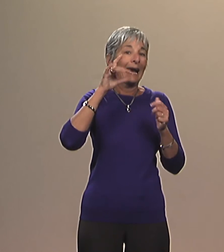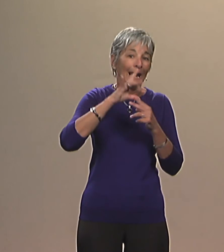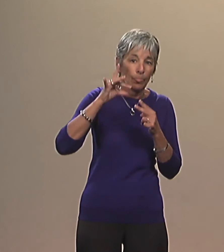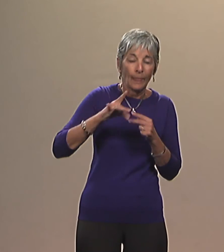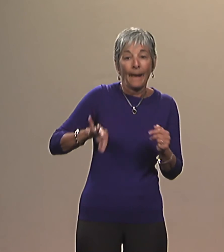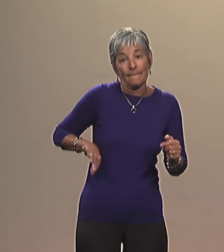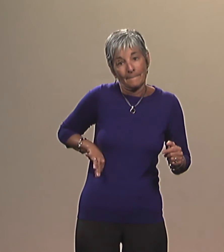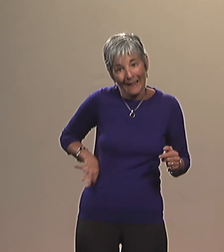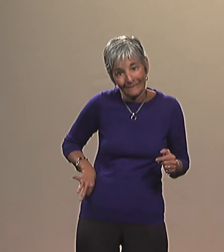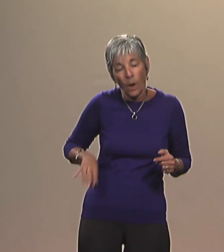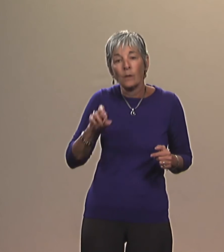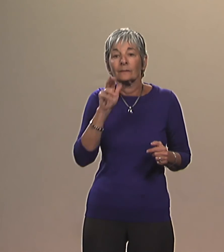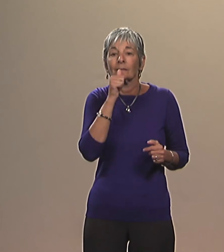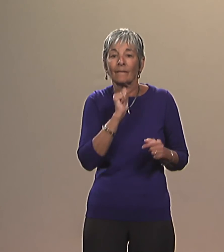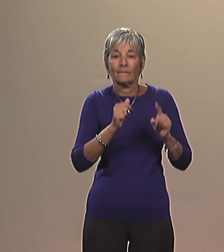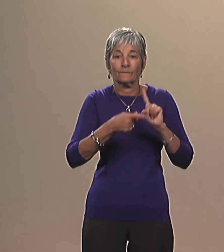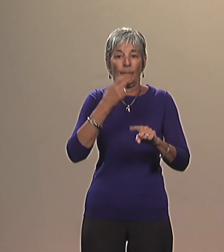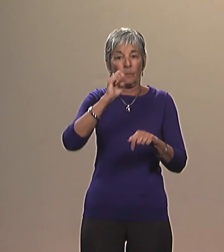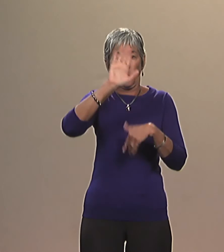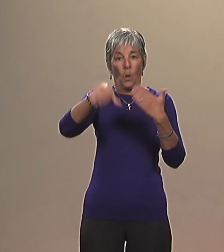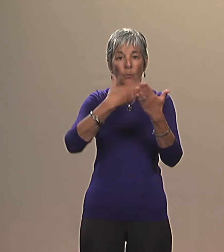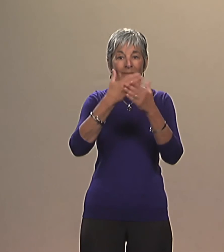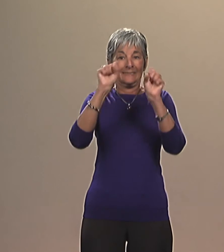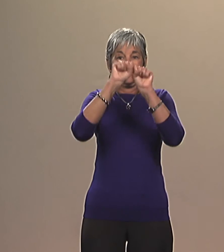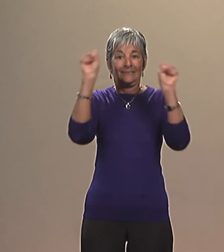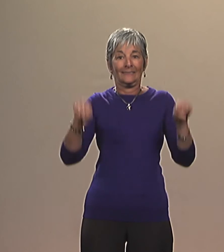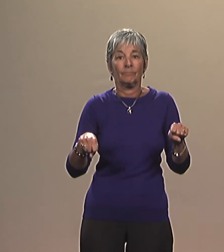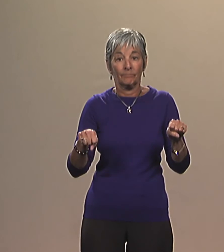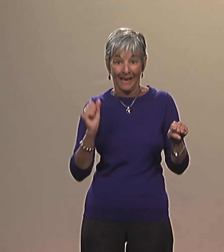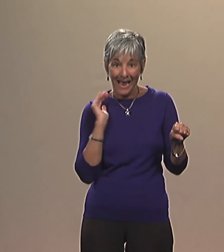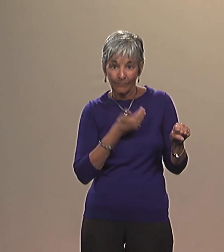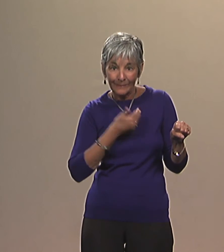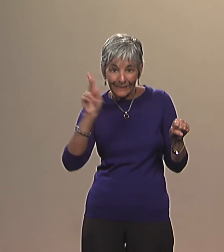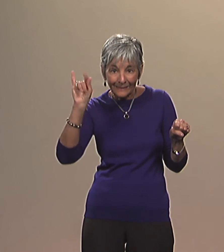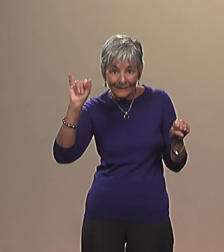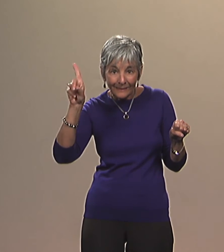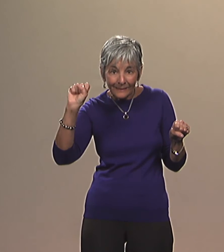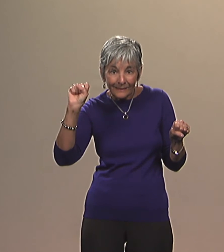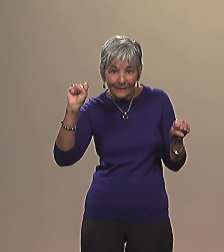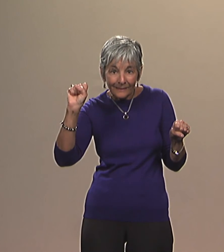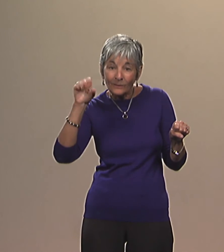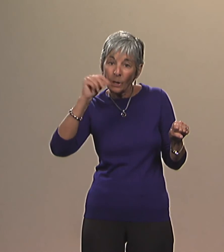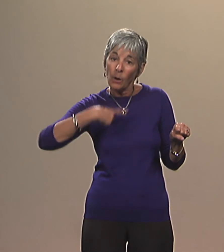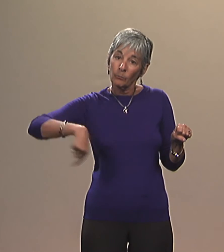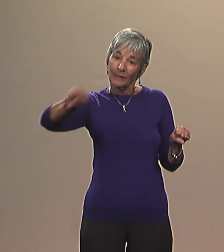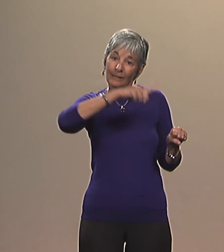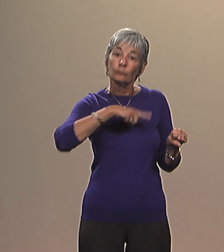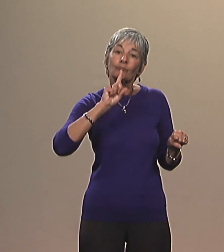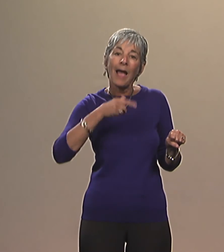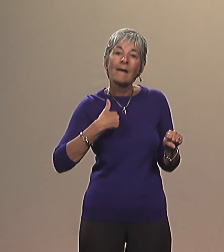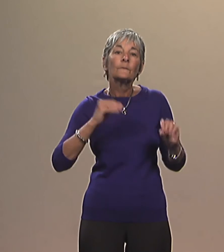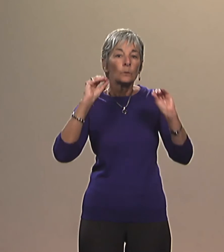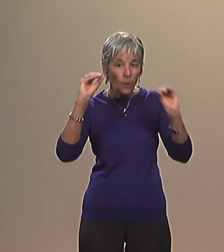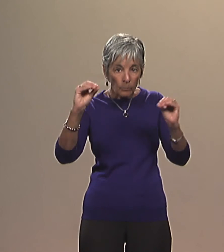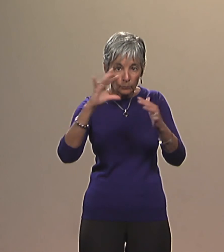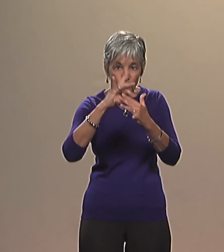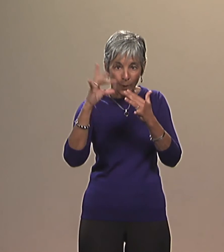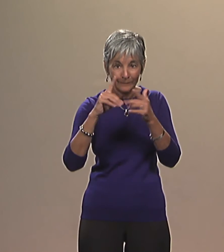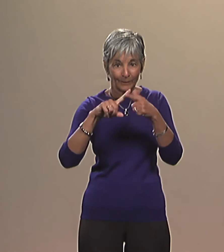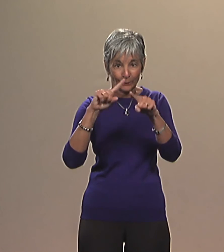It's important to remember who it is that either suffers or benefits from the whole system, and that is our kids. We really have no choice but to work